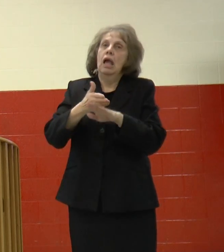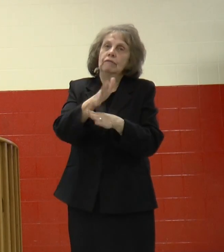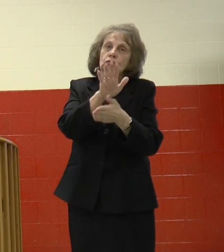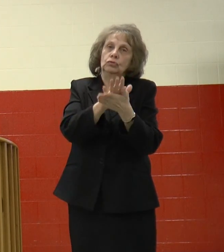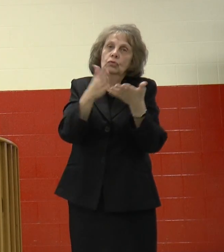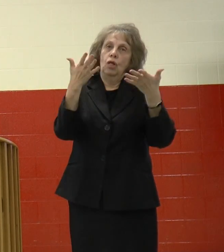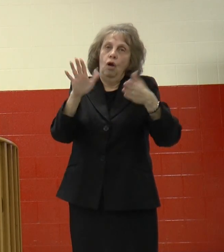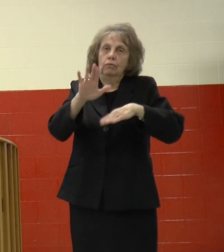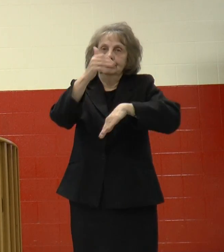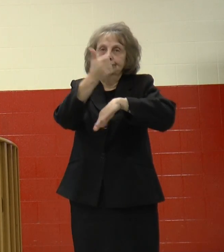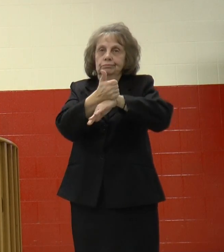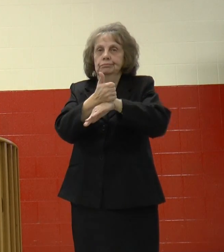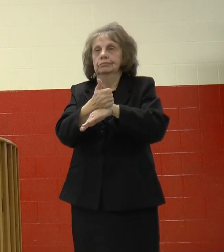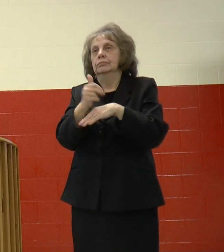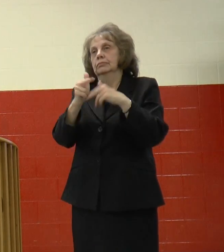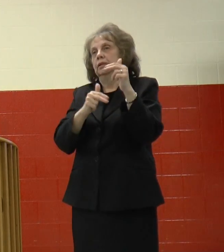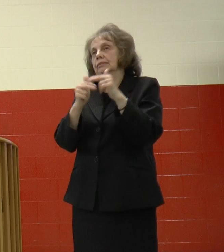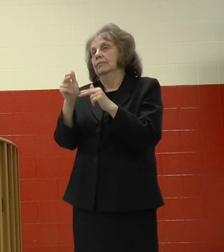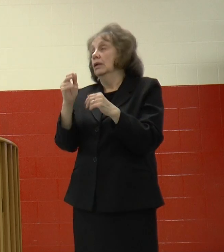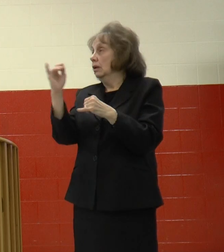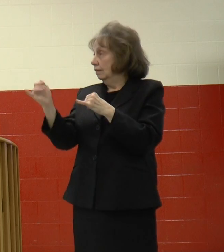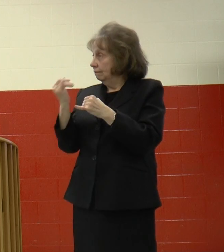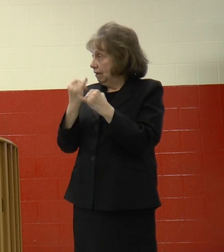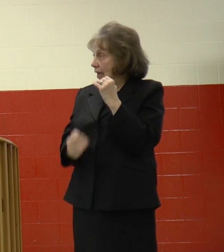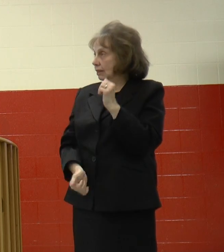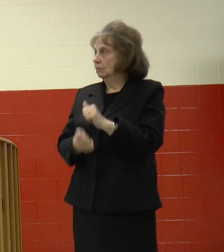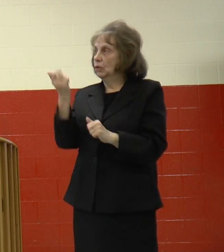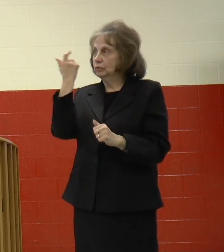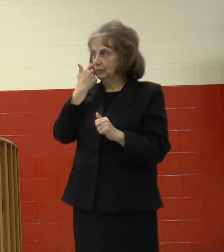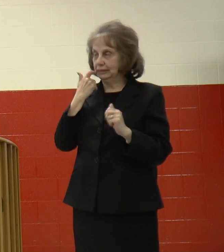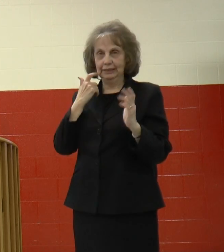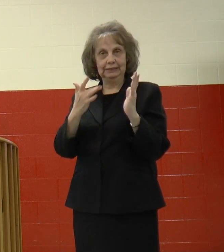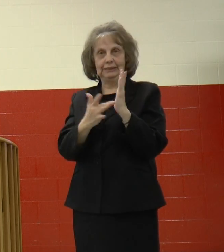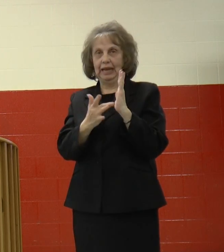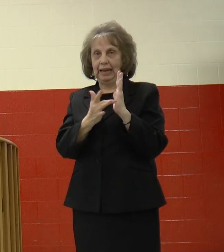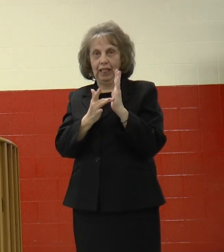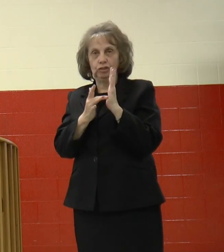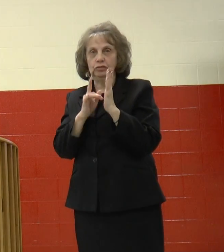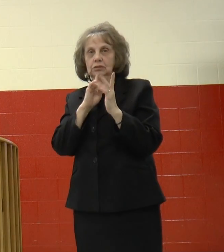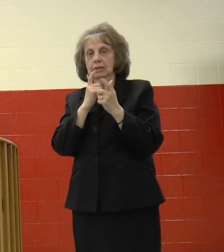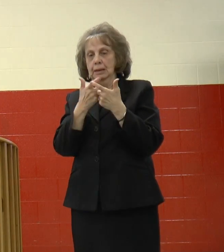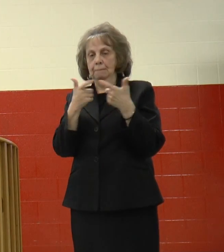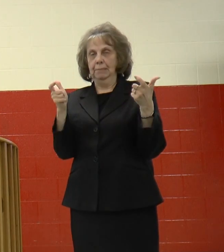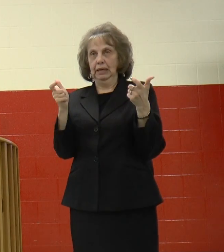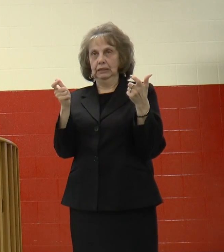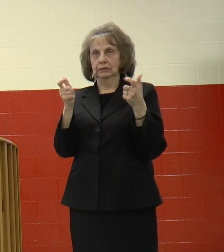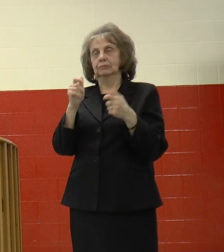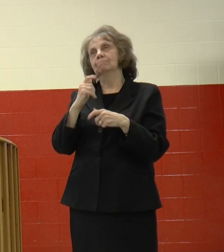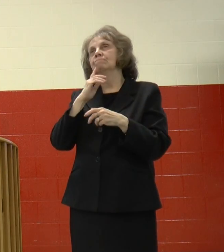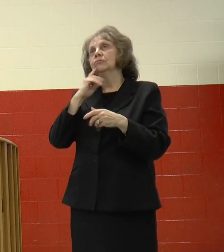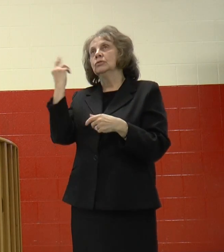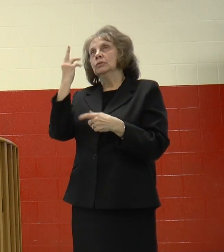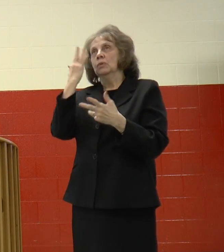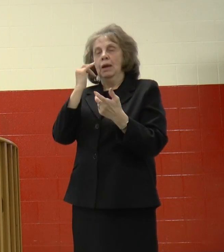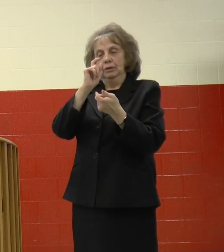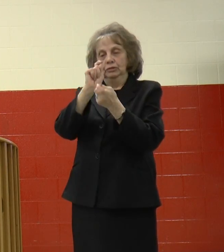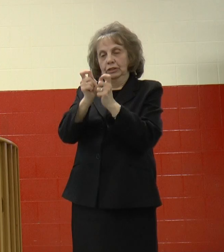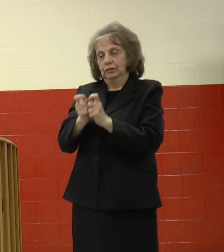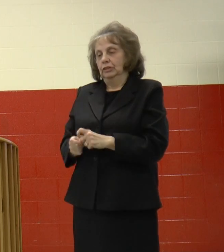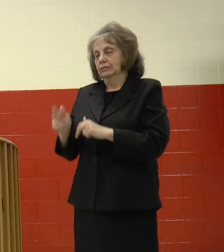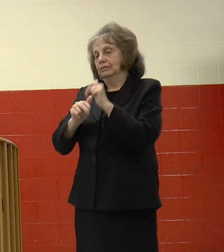already been designed and built. And then finally, and most recently, technology is the biggest driver of educational facility change